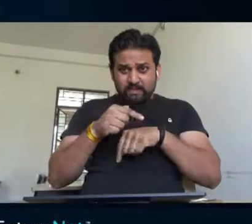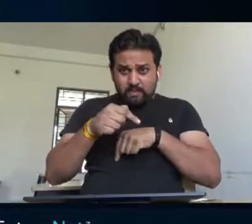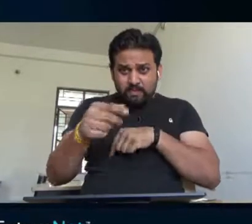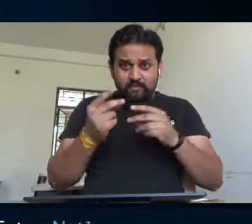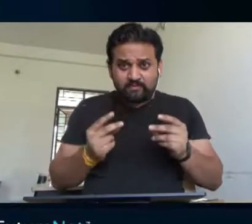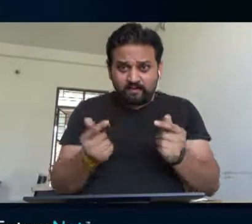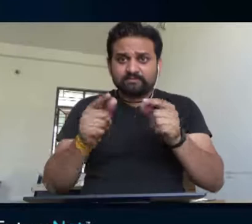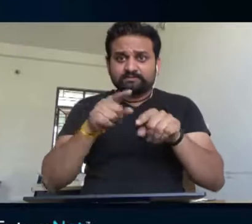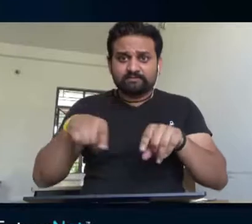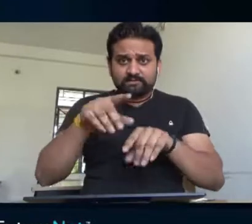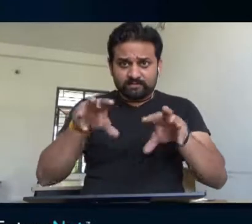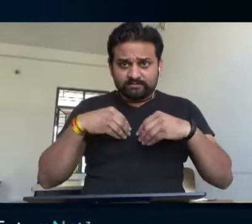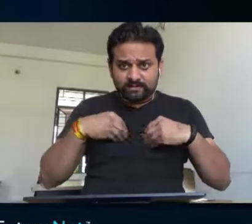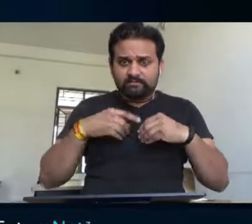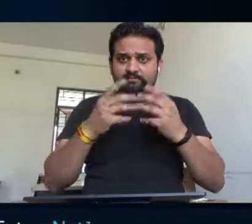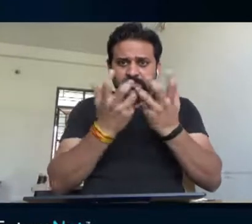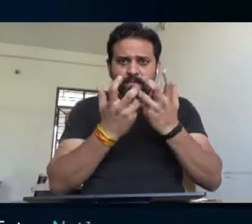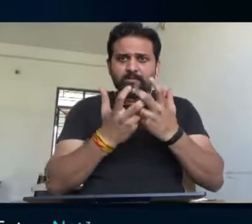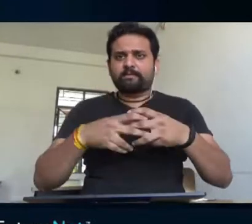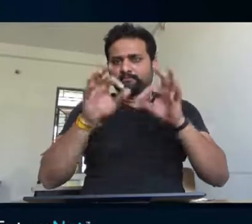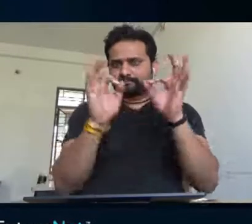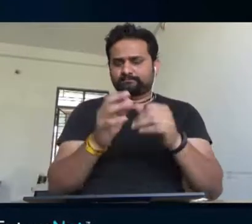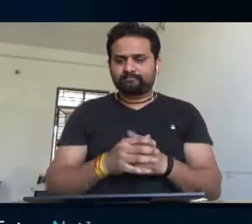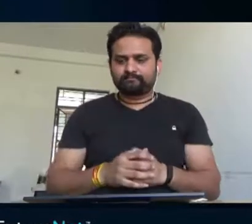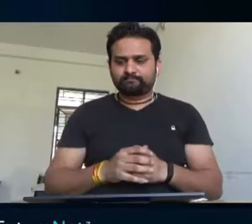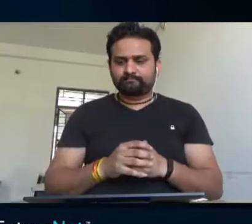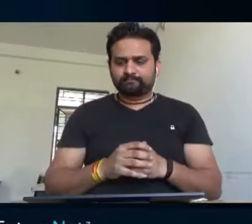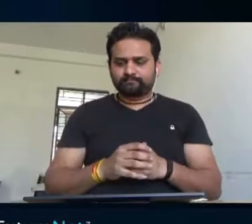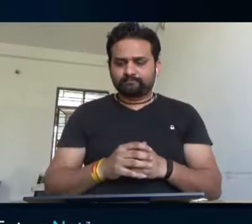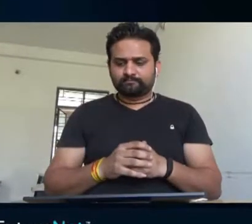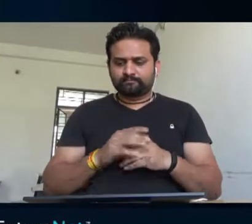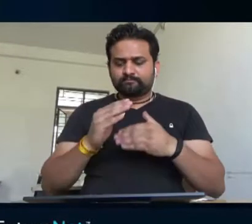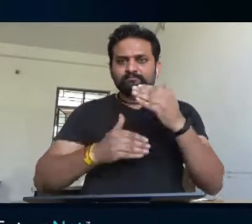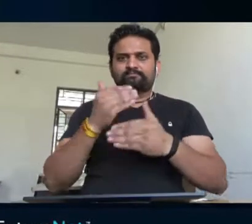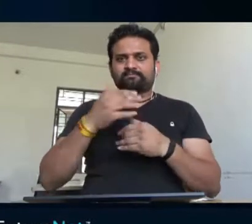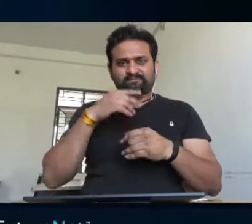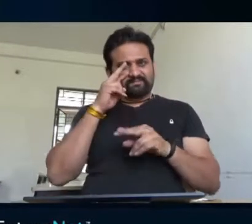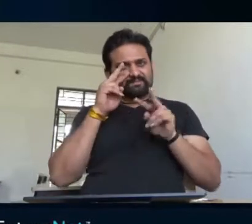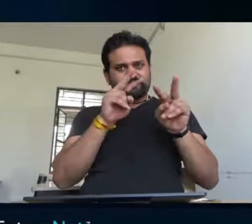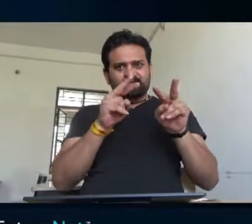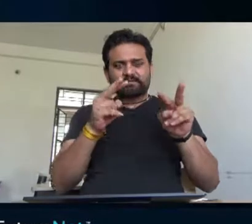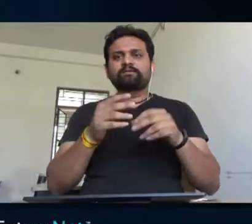possible the exactly details. So, and then we saw that we have